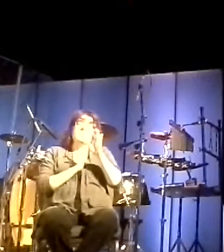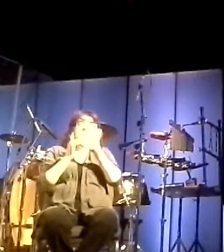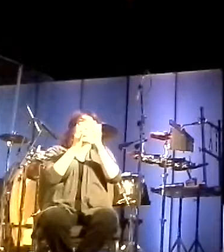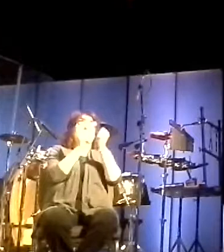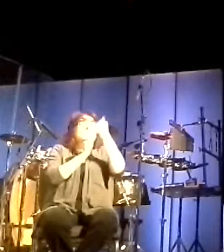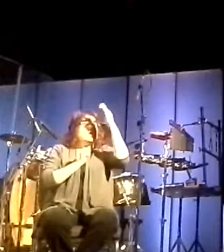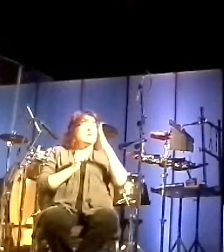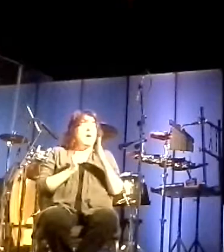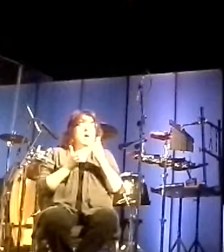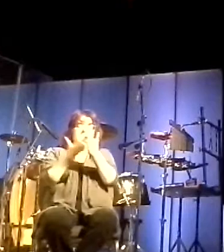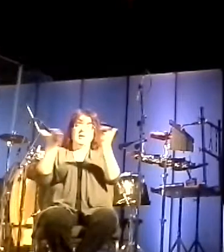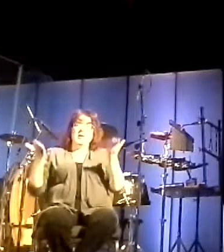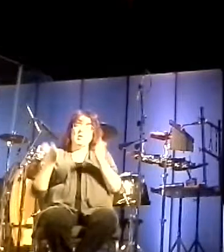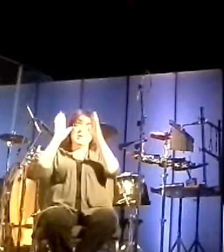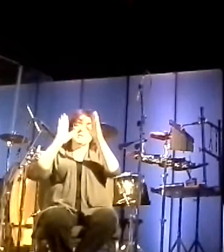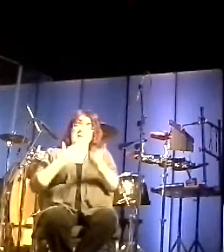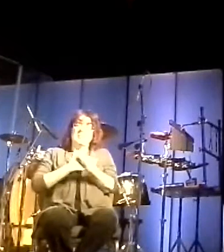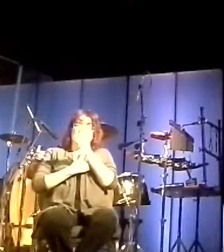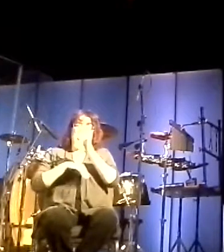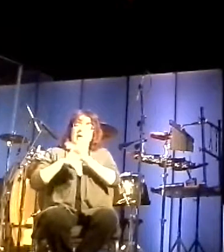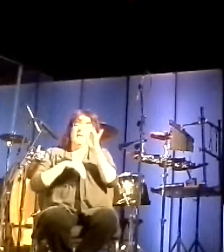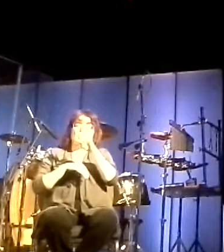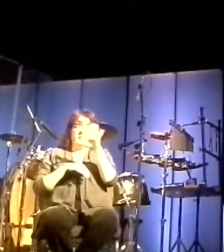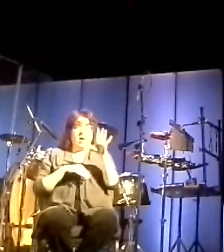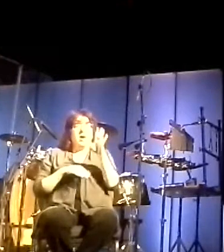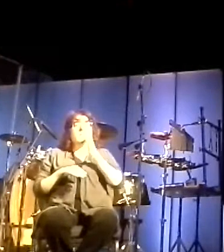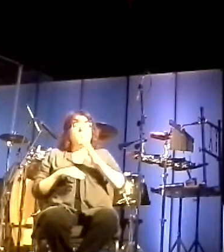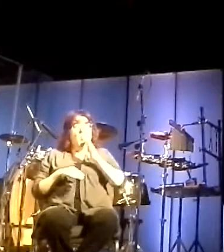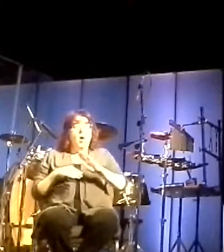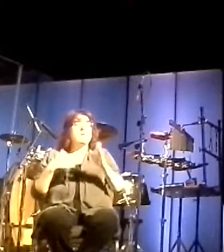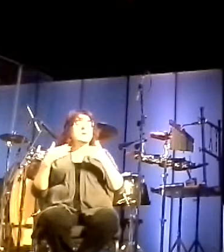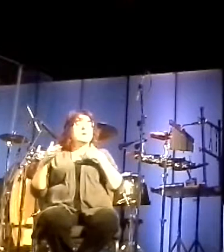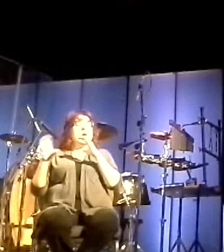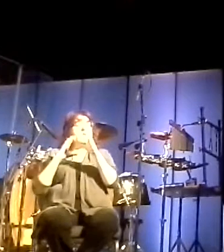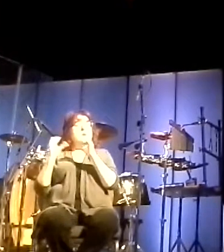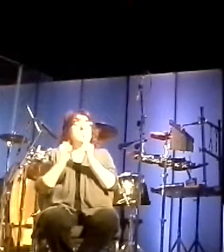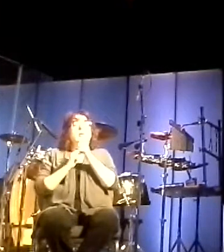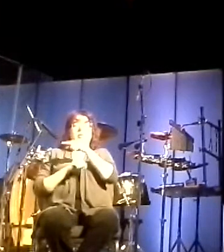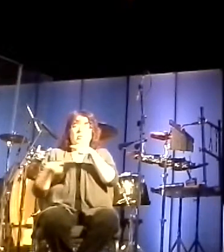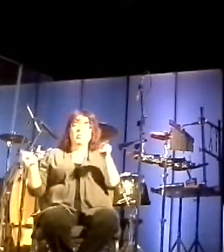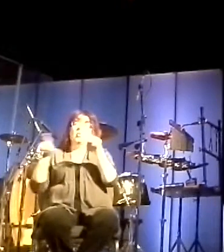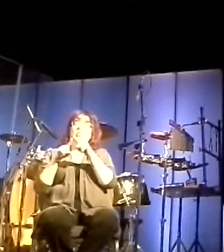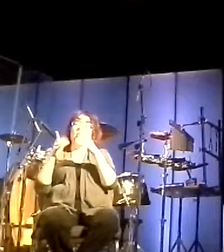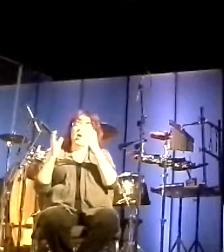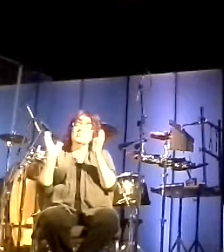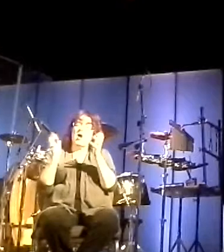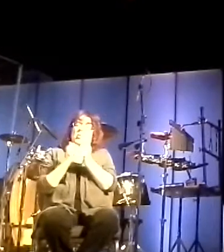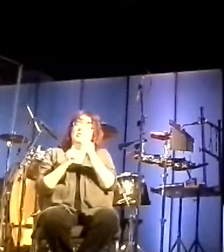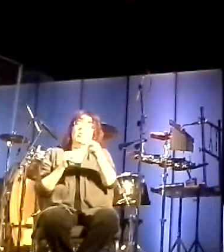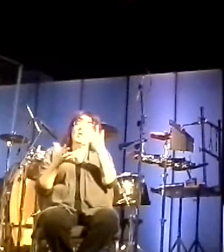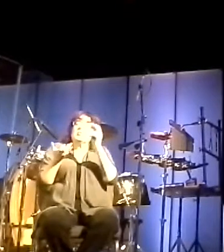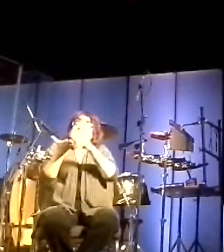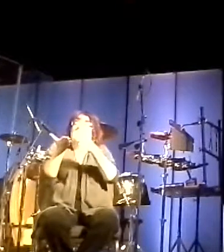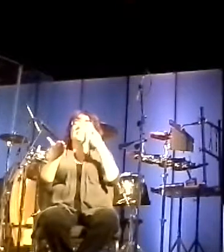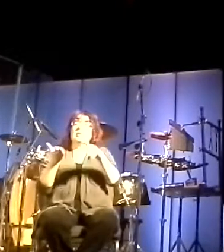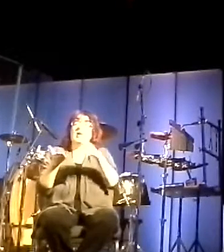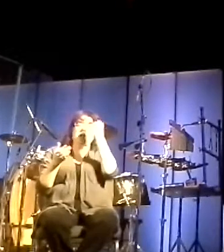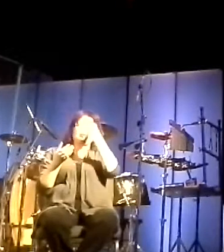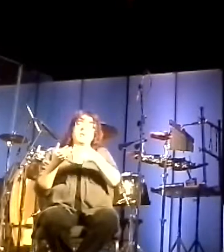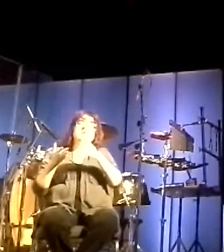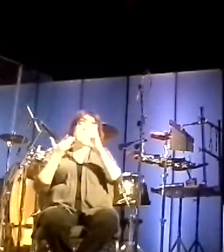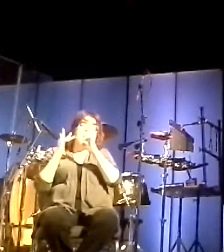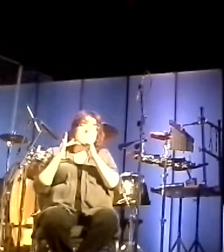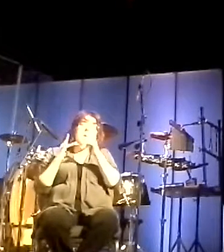It's going to be right here on Sunday morning, 8:45. We'll give you breakfast. We're going to have a conversation with you. We'd love to have you sign up for that. More